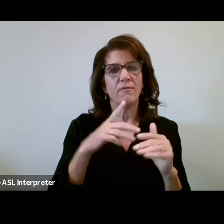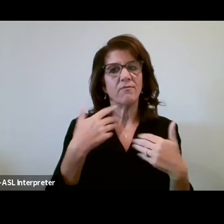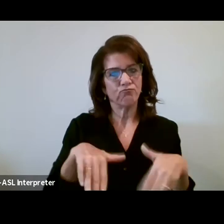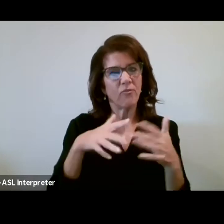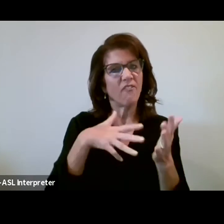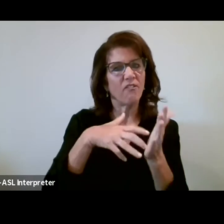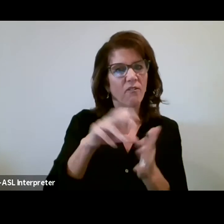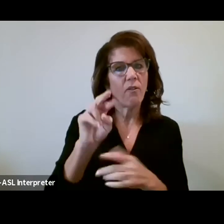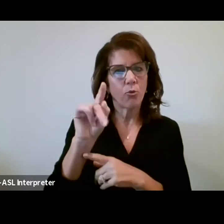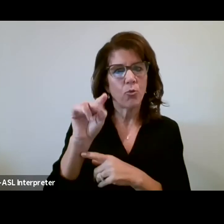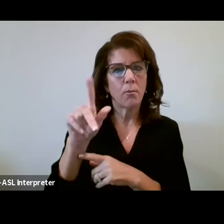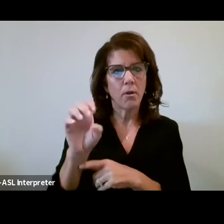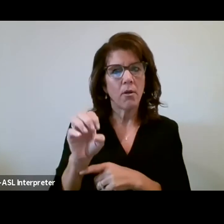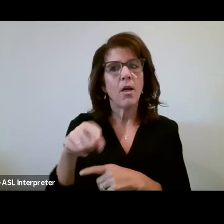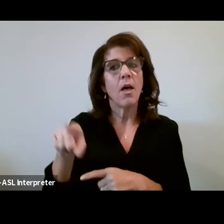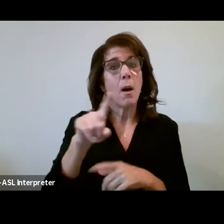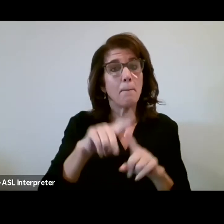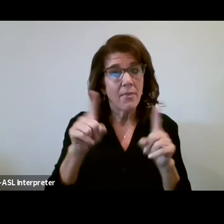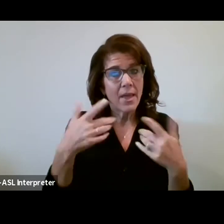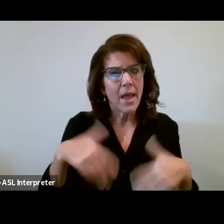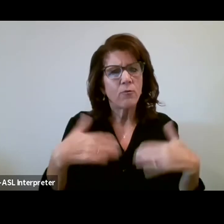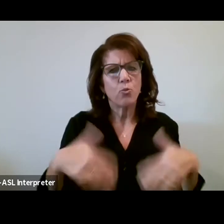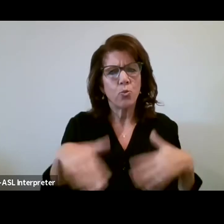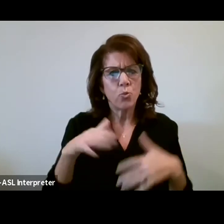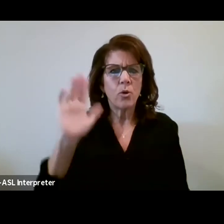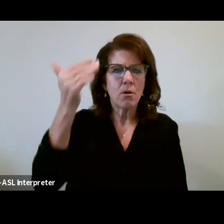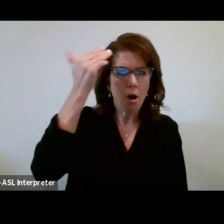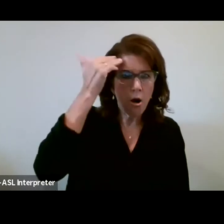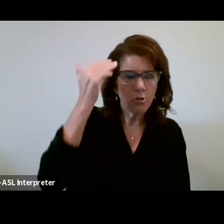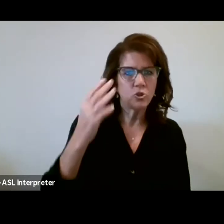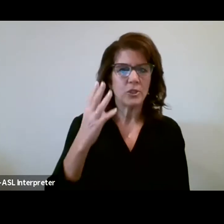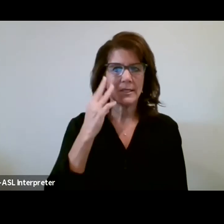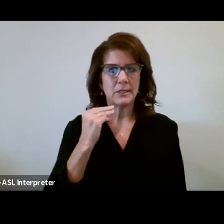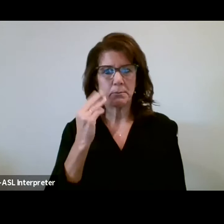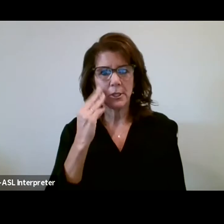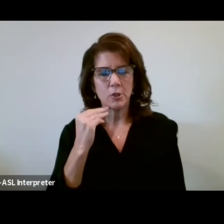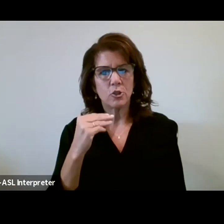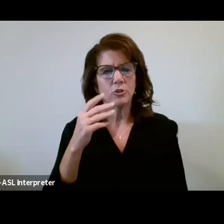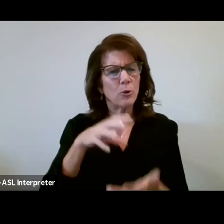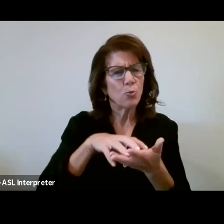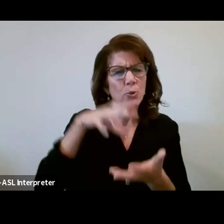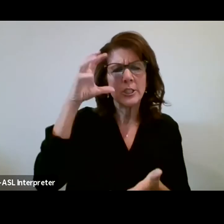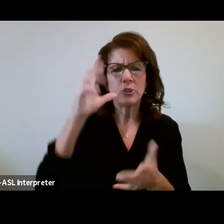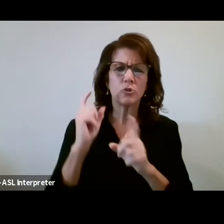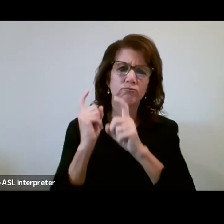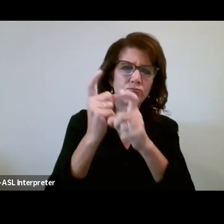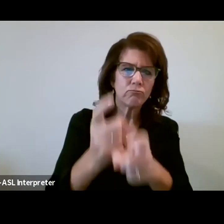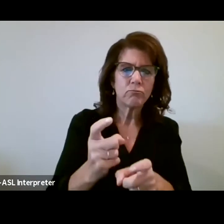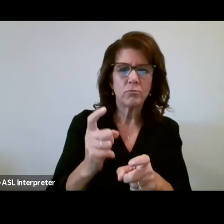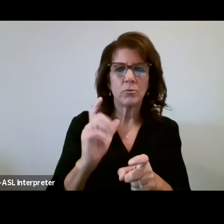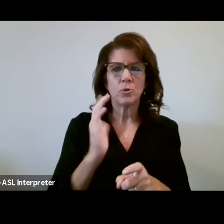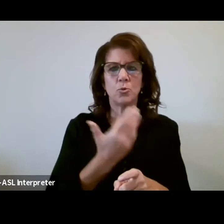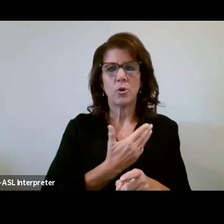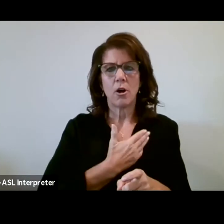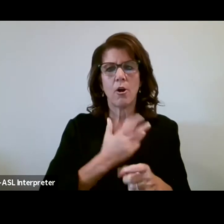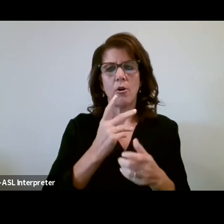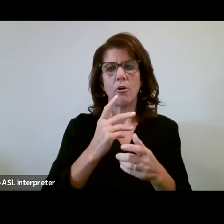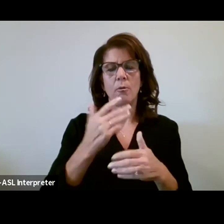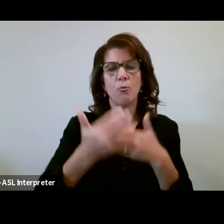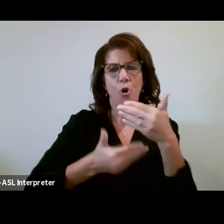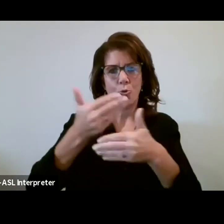They are a source of knowledge, experience, and rich contributions to our collective